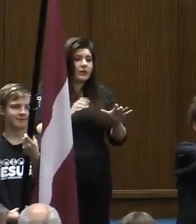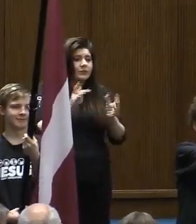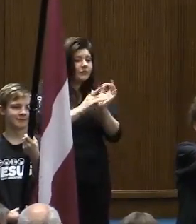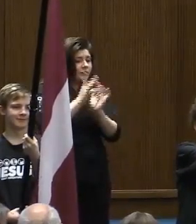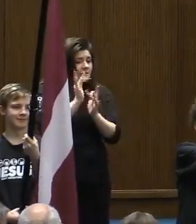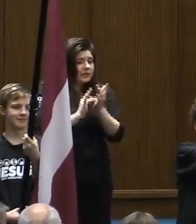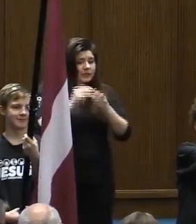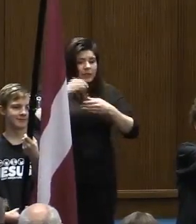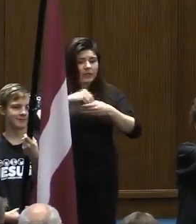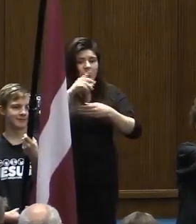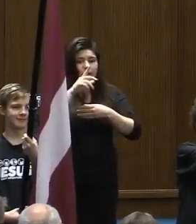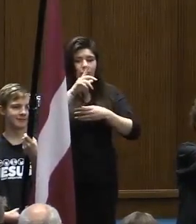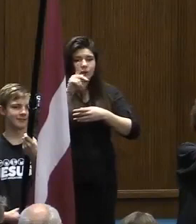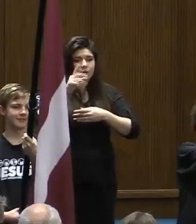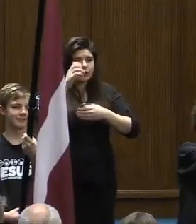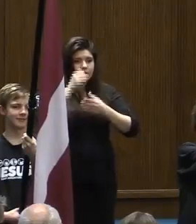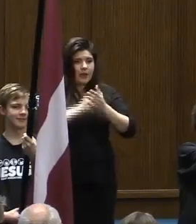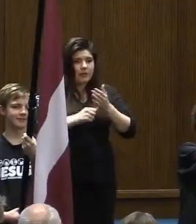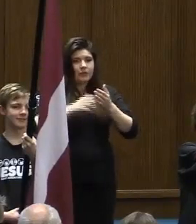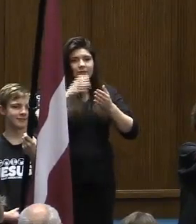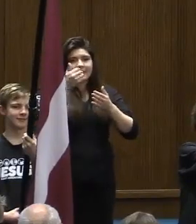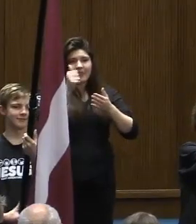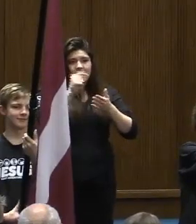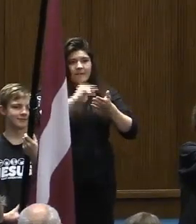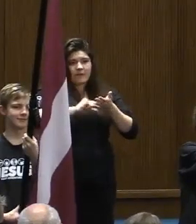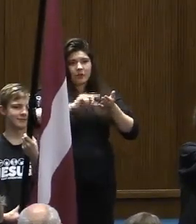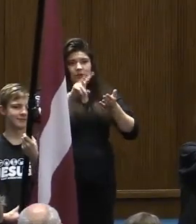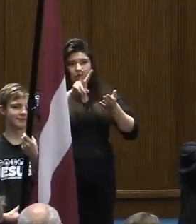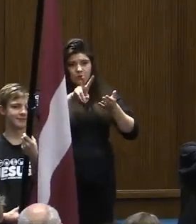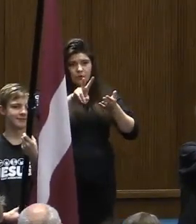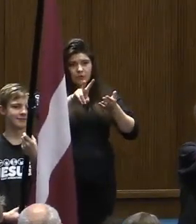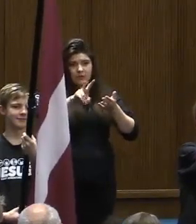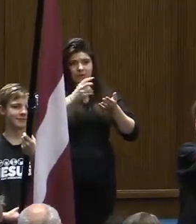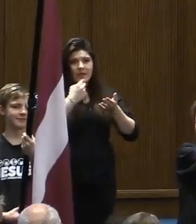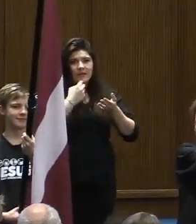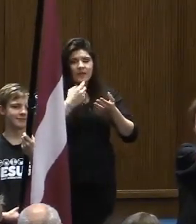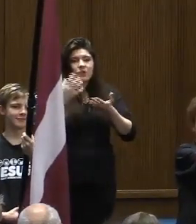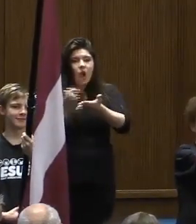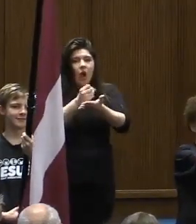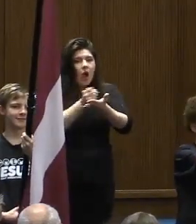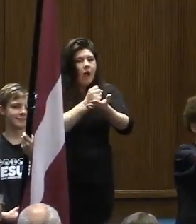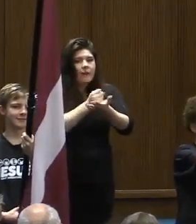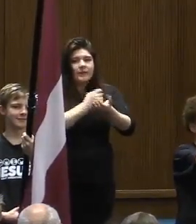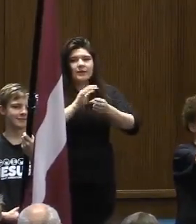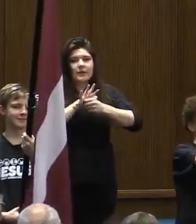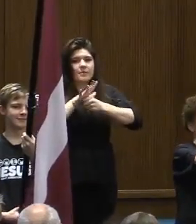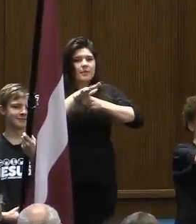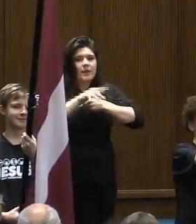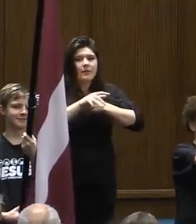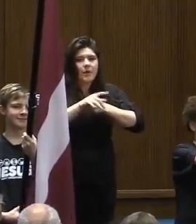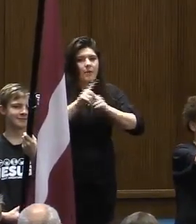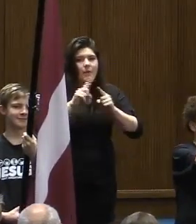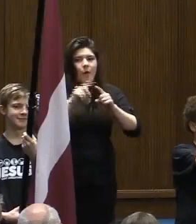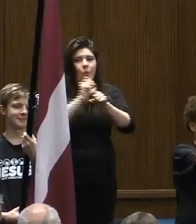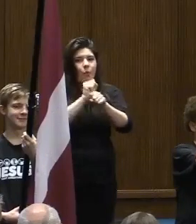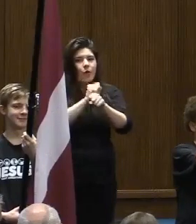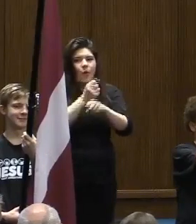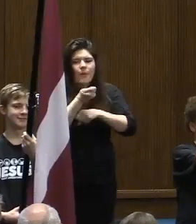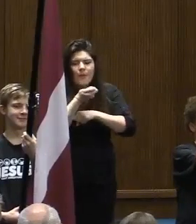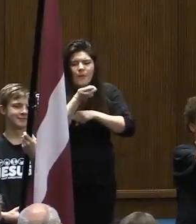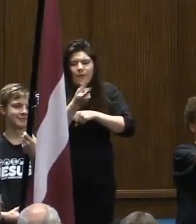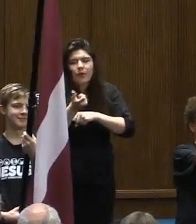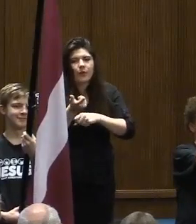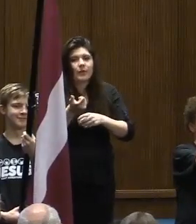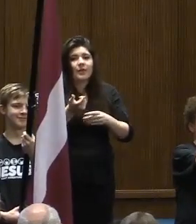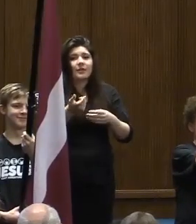Jesus in Luke chapter 10, verse 2 says, "The harvest is plentiful, but the workers are few.